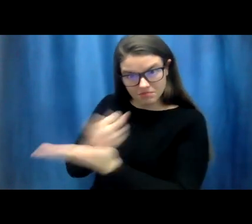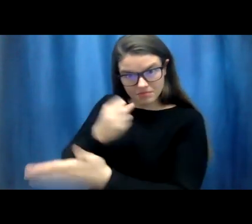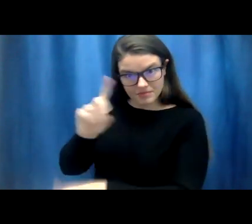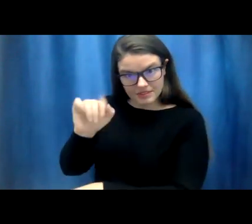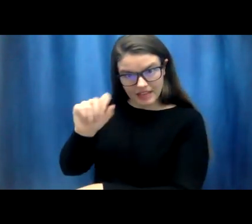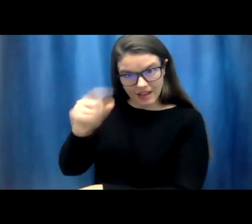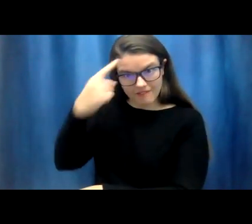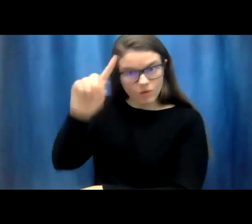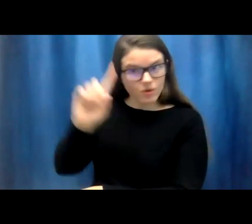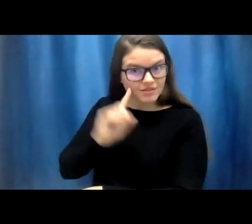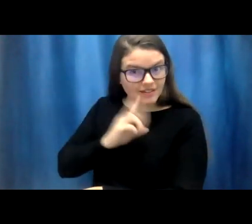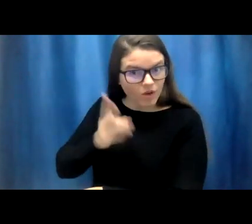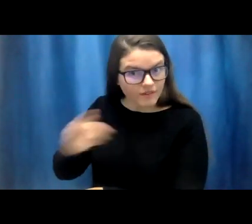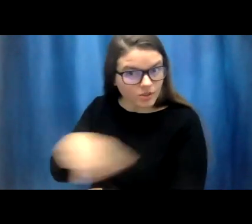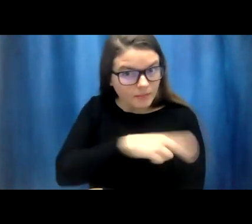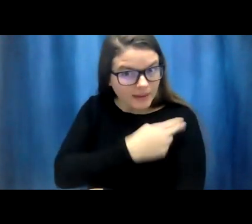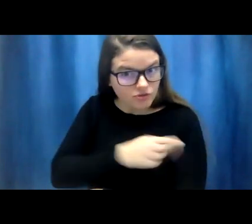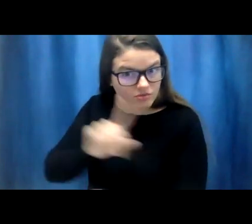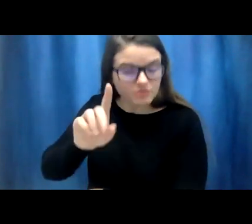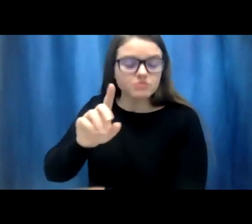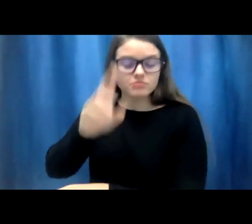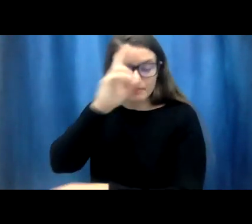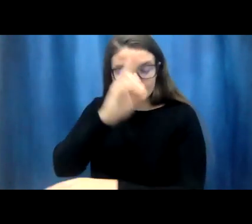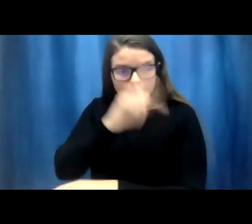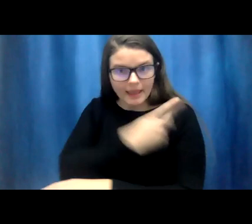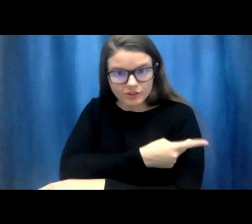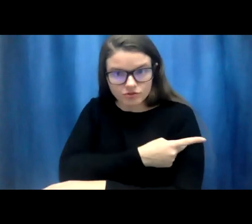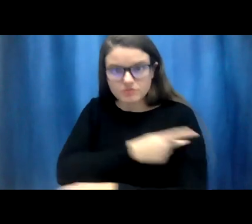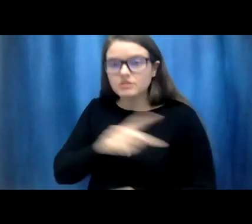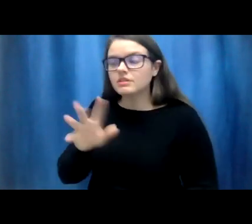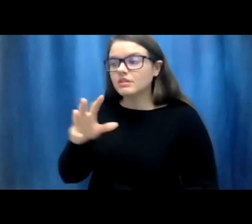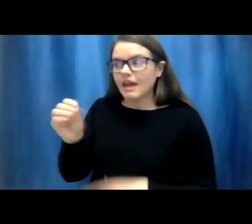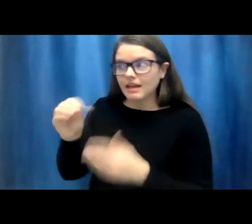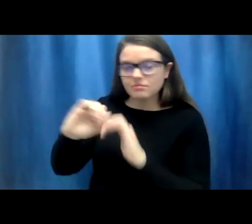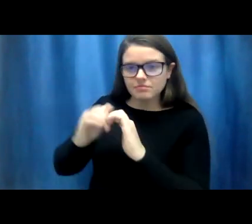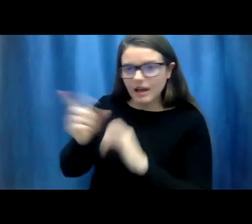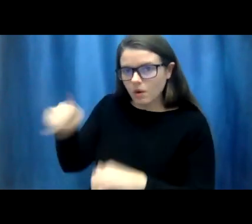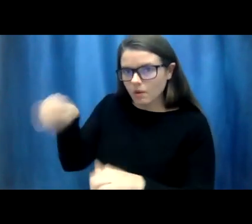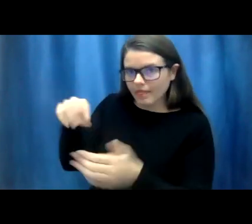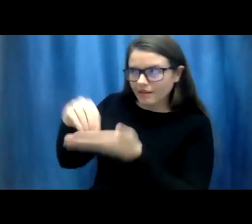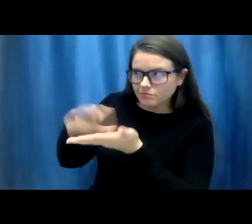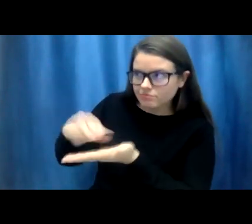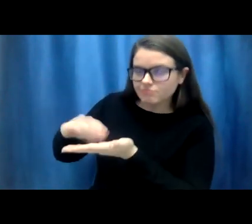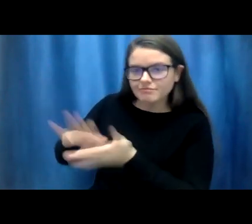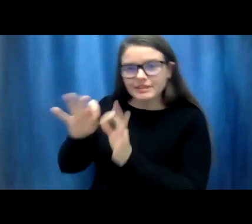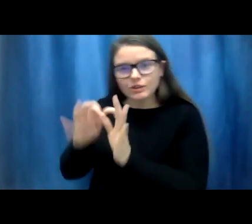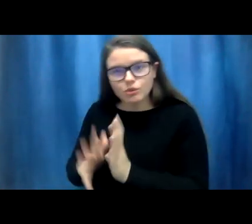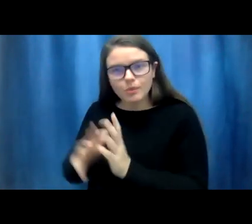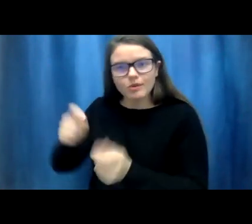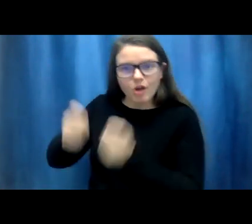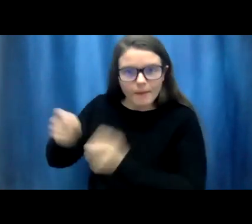hearing patients and how they possibly document interpreters and